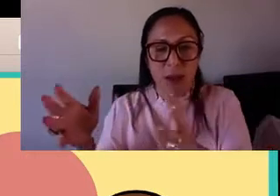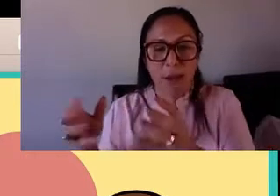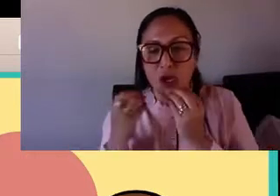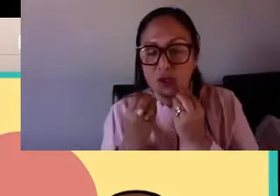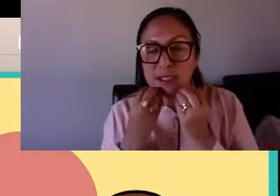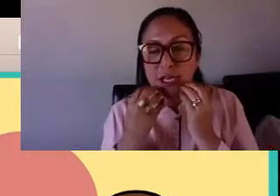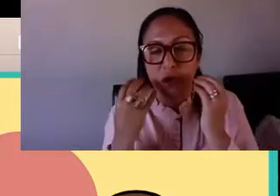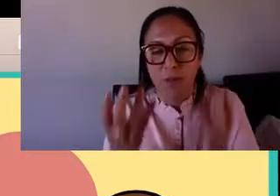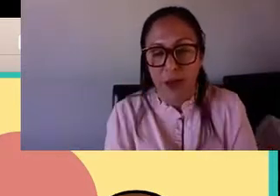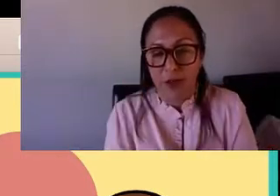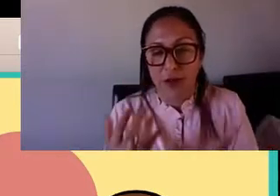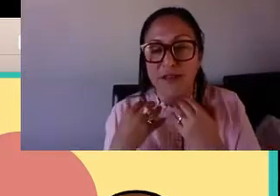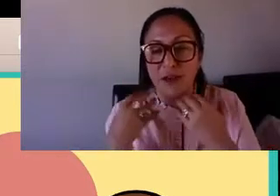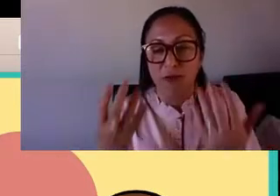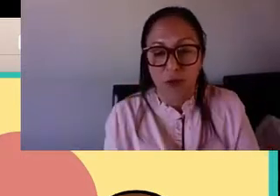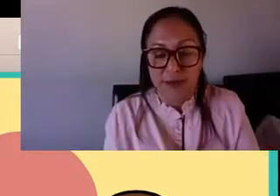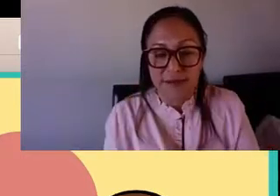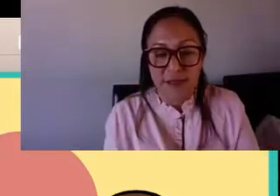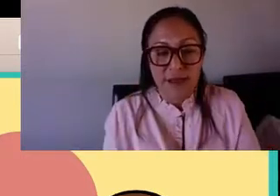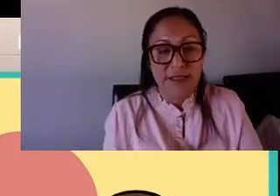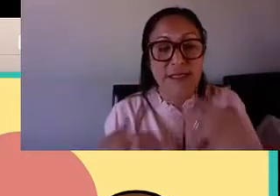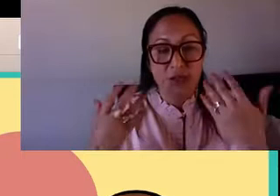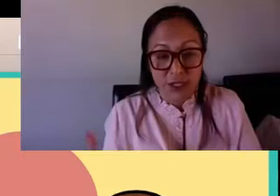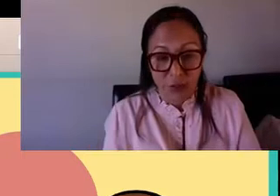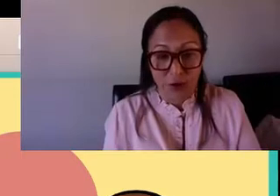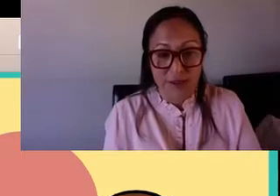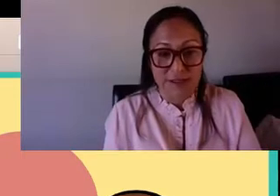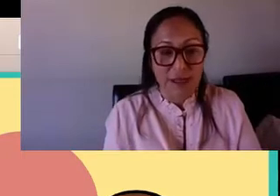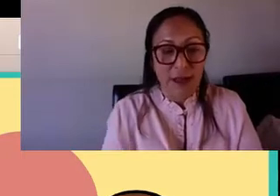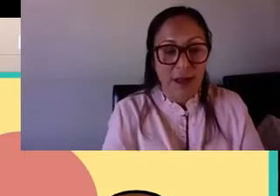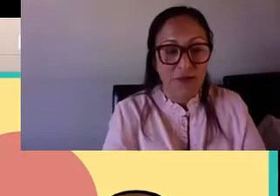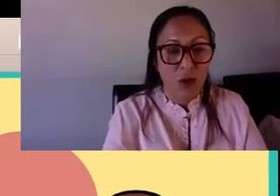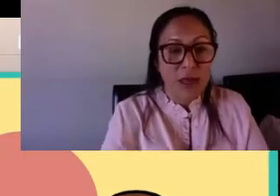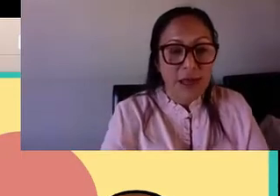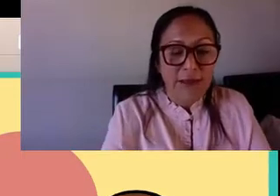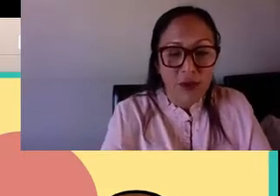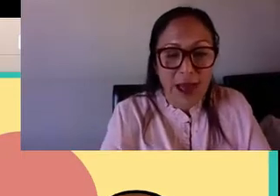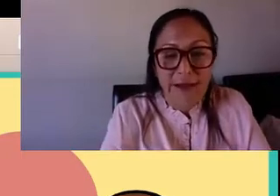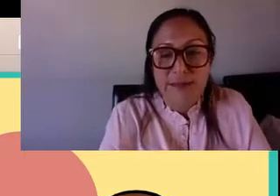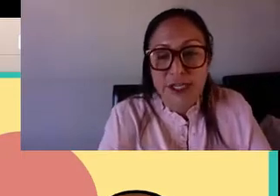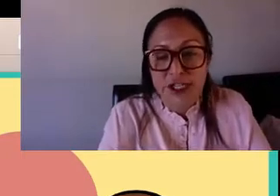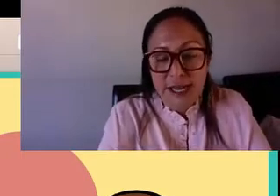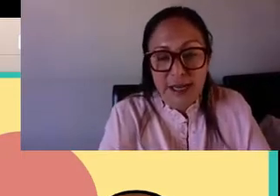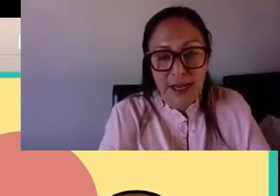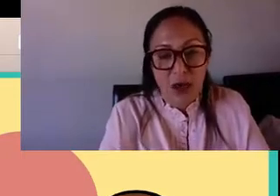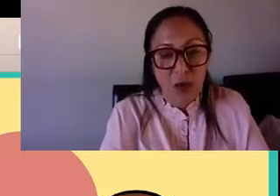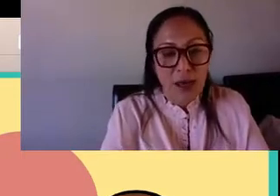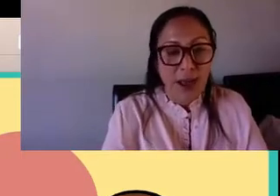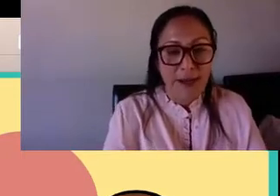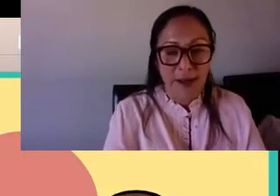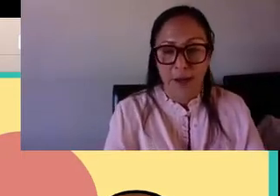into using your mouth, using your voice, using your words. So if you have a speech delayed